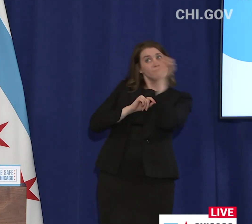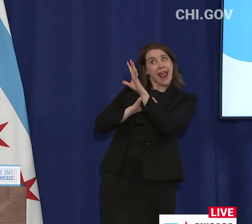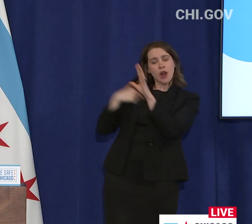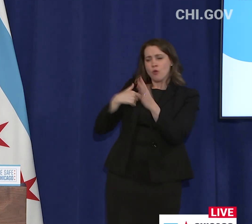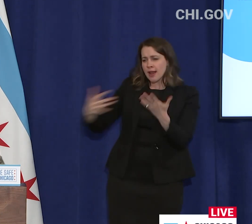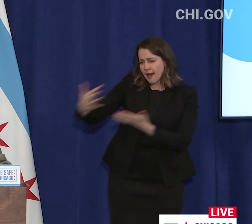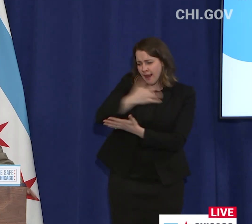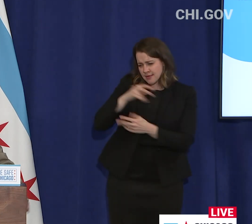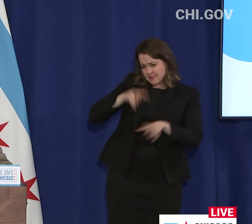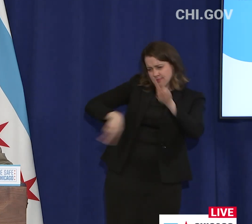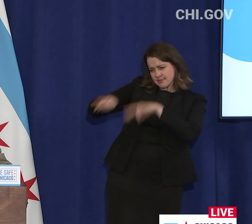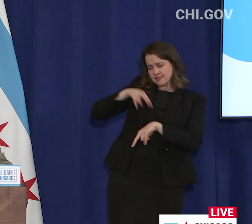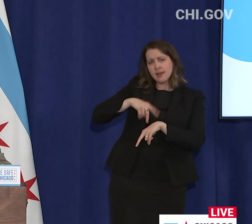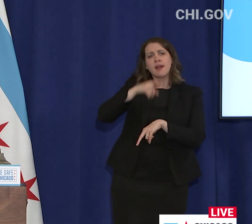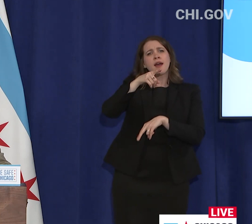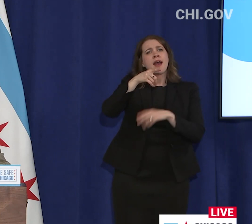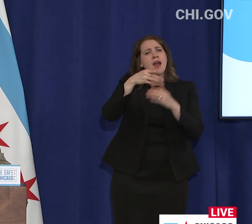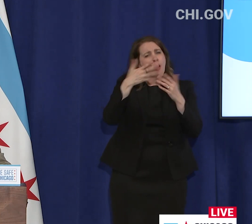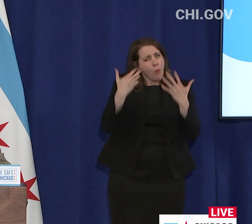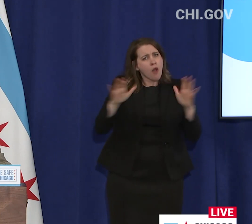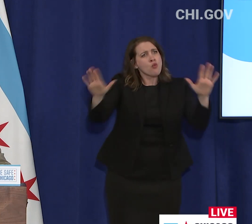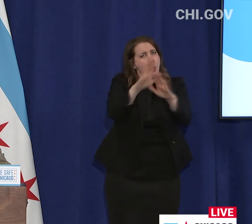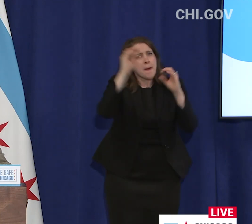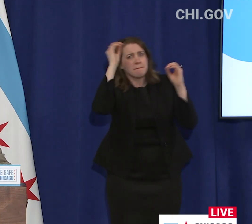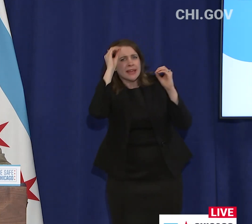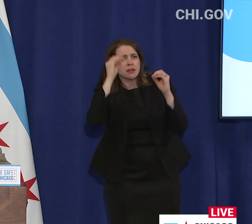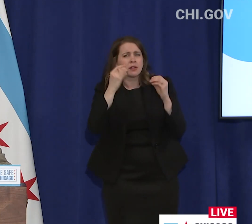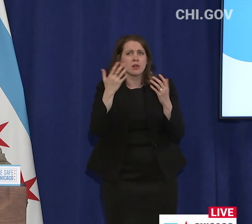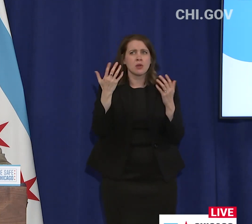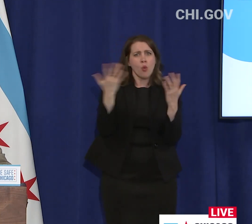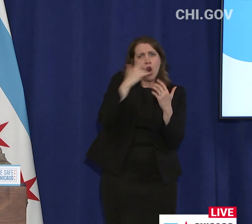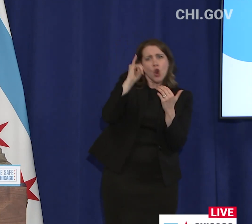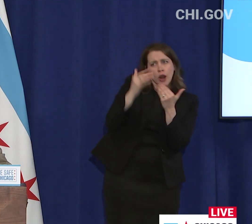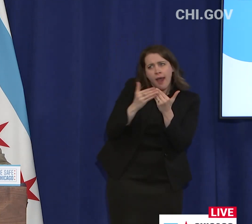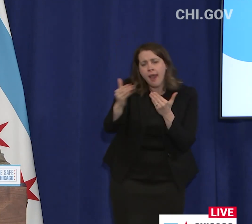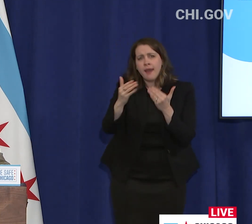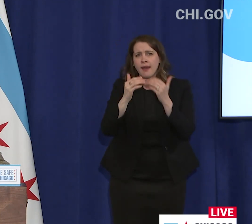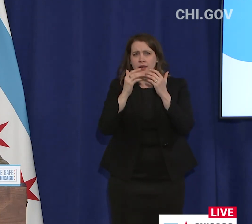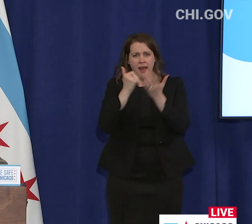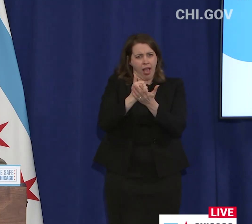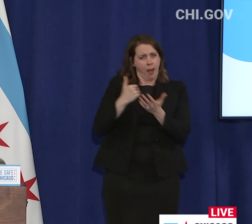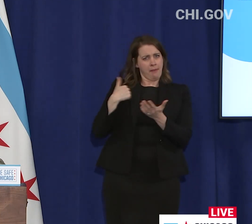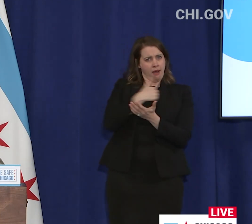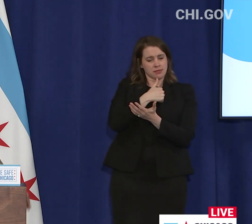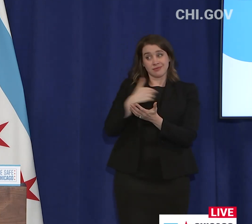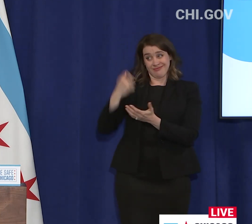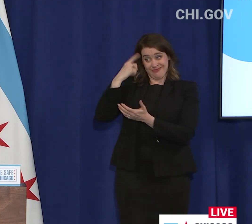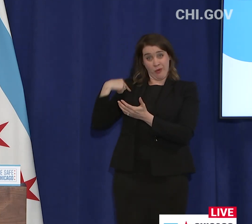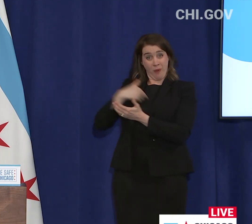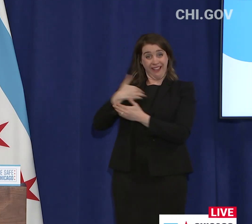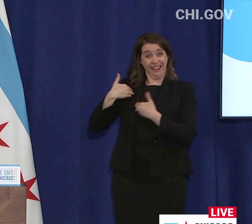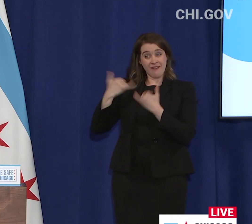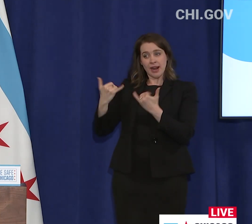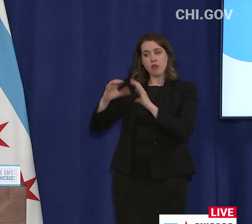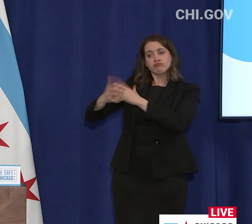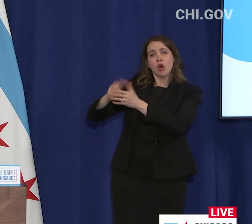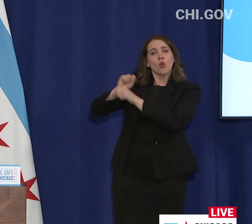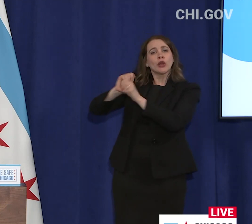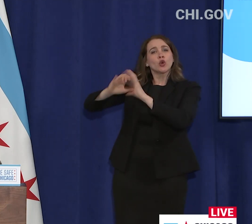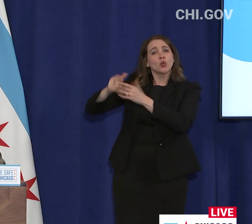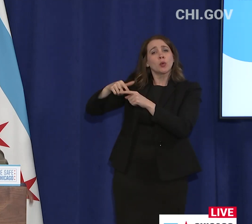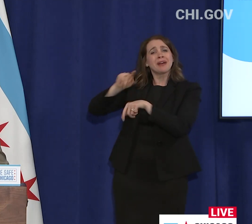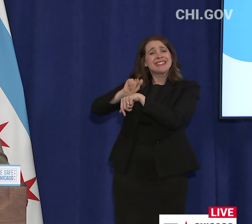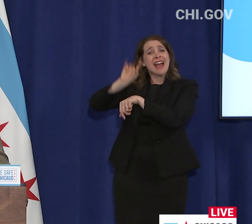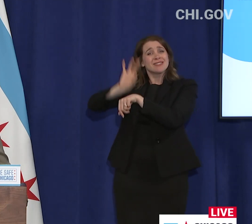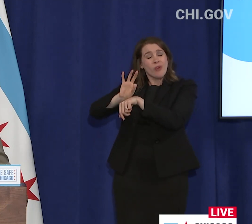what recovery should mean for the city. And help our task force, which is now looking forward to life in phase 3 and